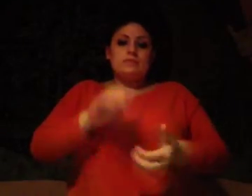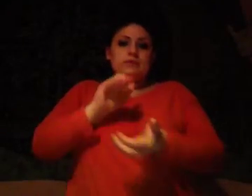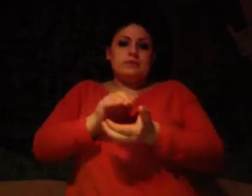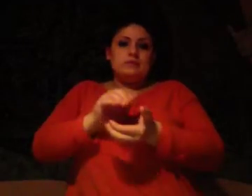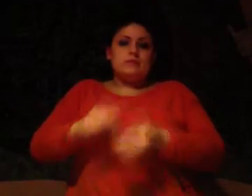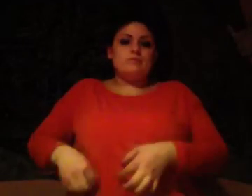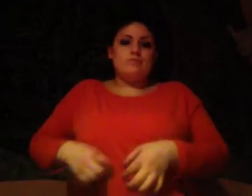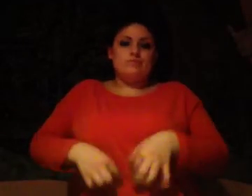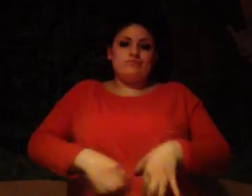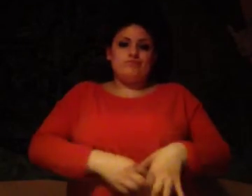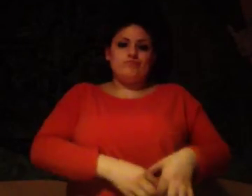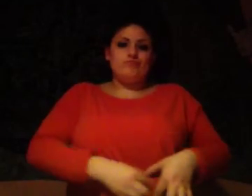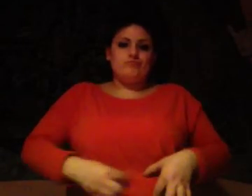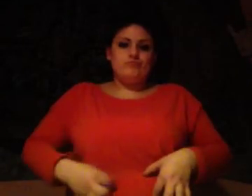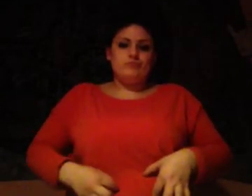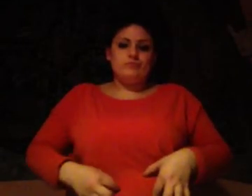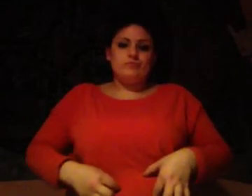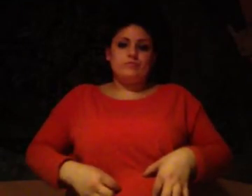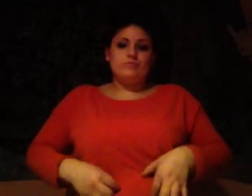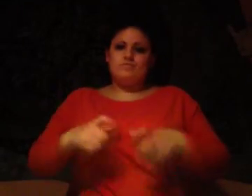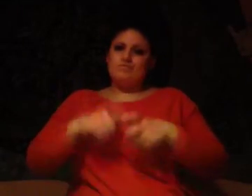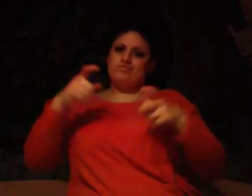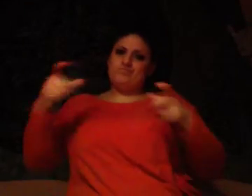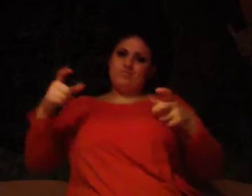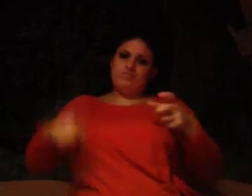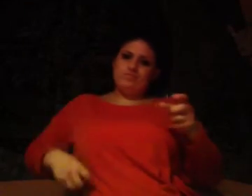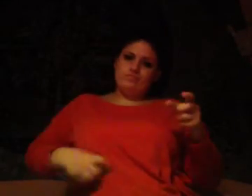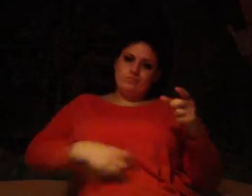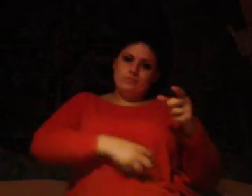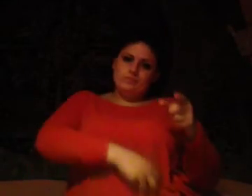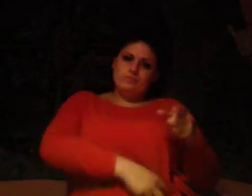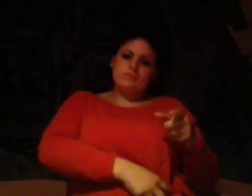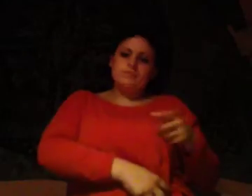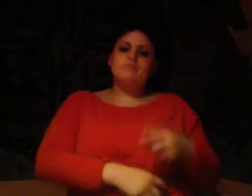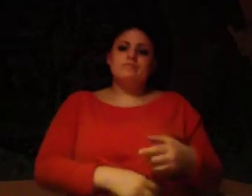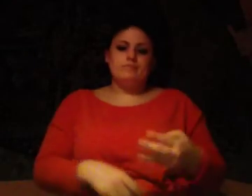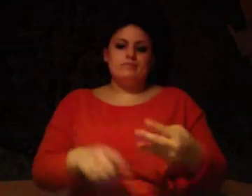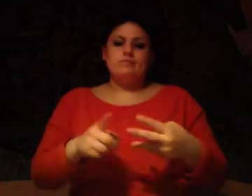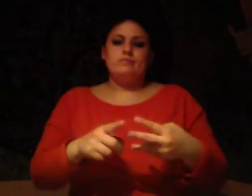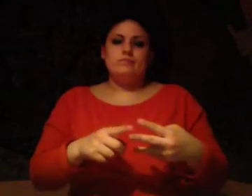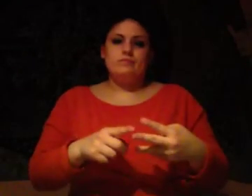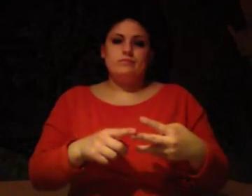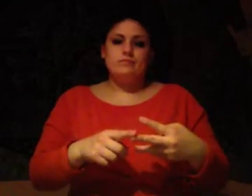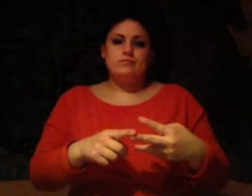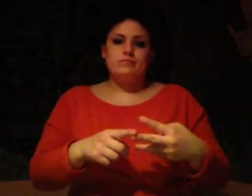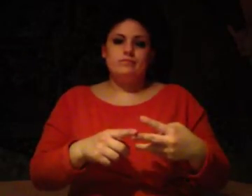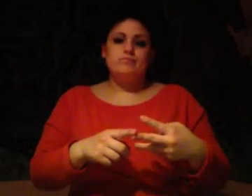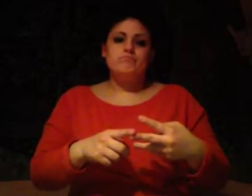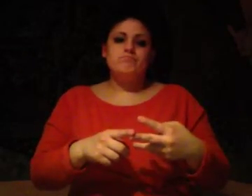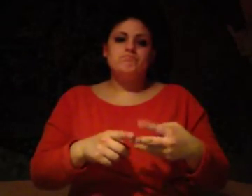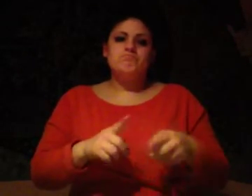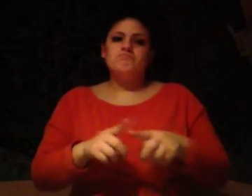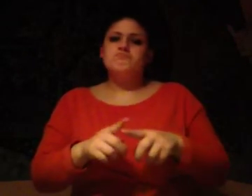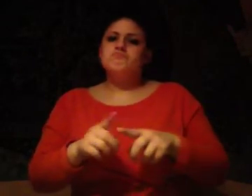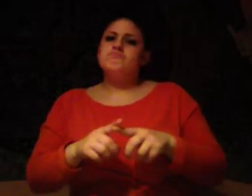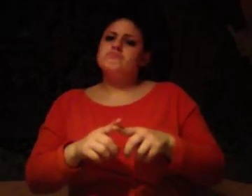intestines. Additionally, along with the alimentary canal or digestive tract, there are accessory organs in the digestive system. These